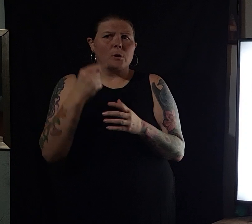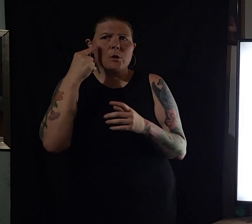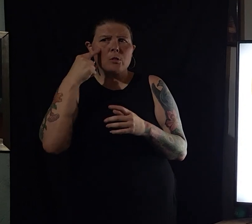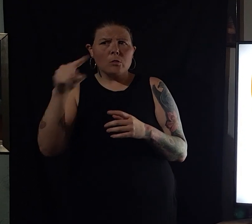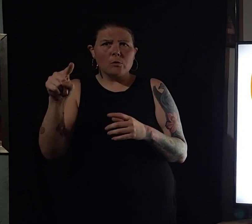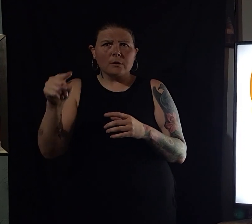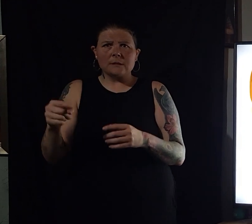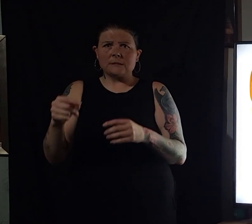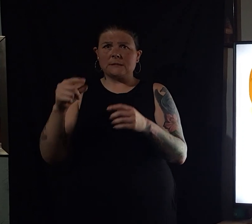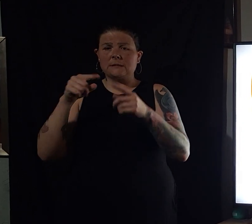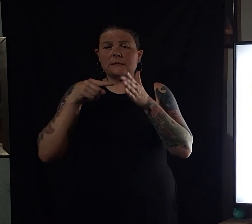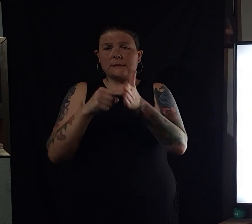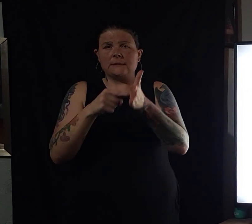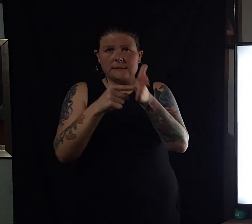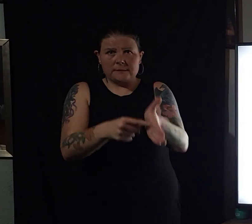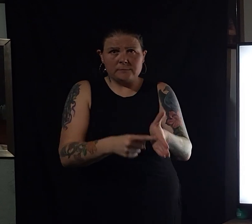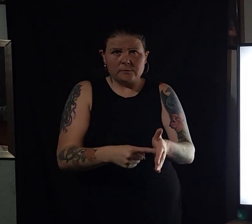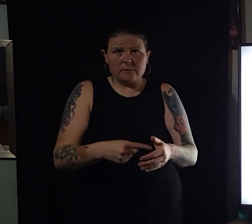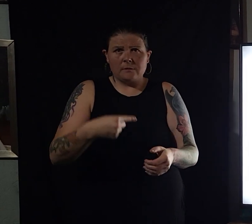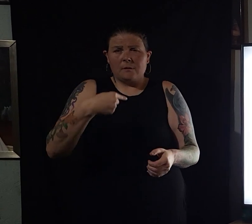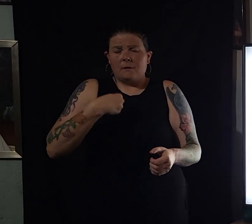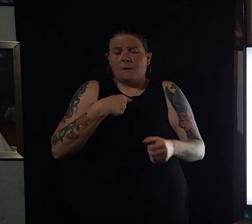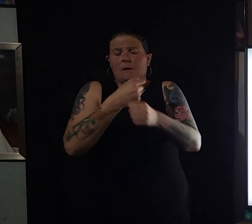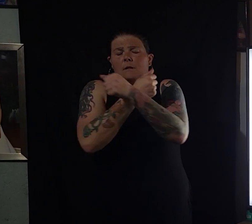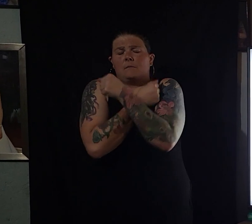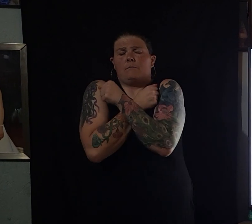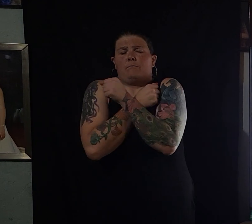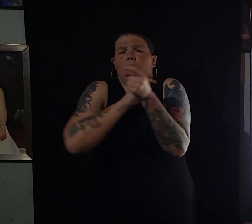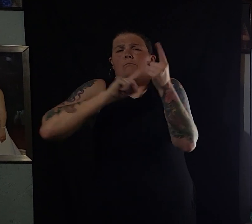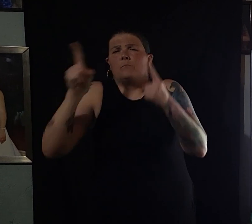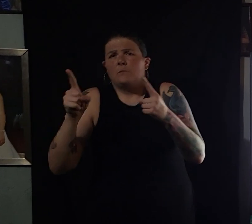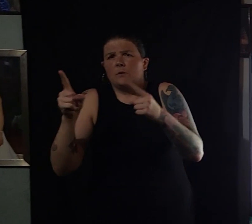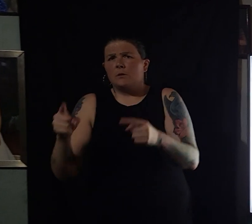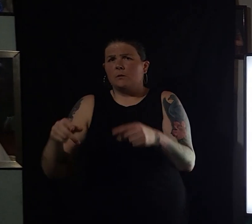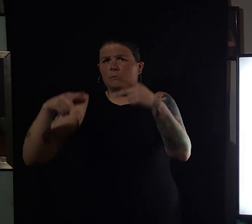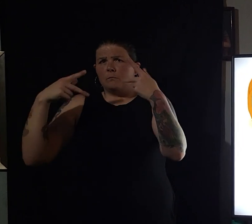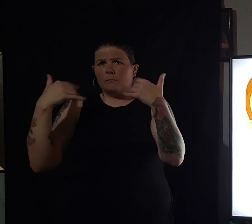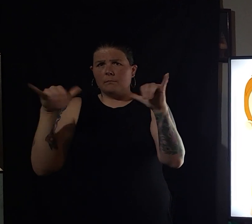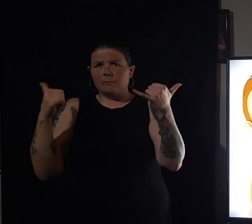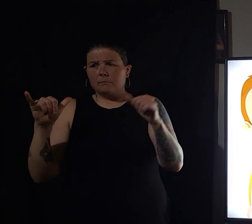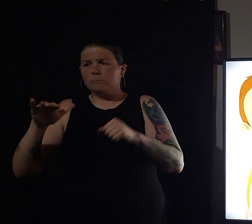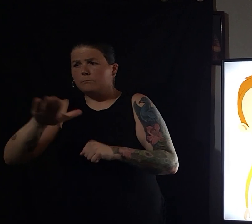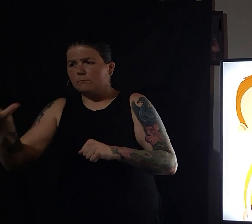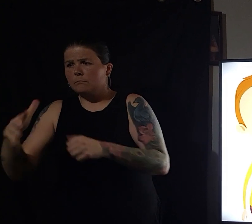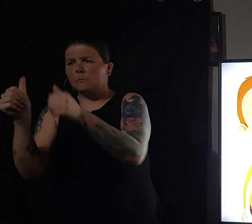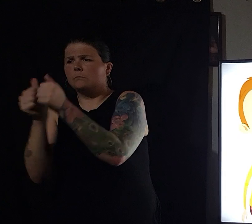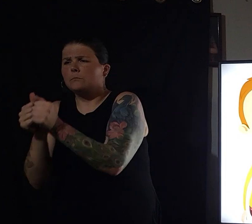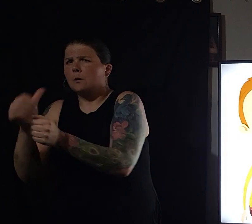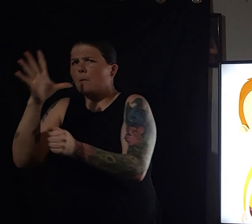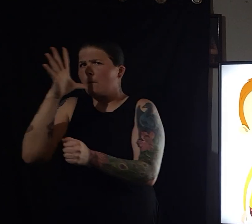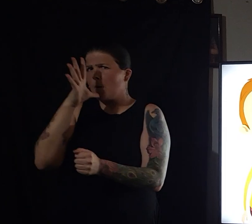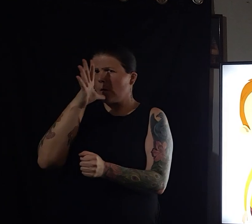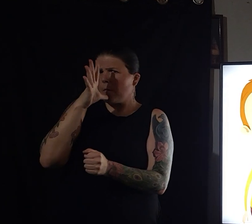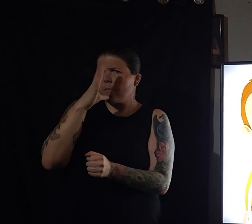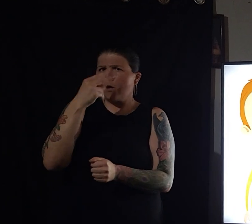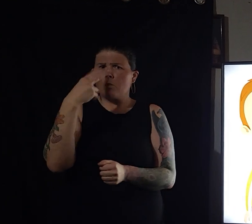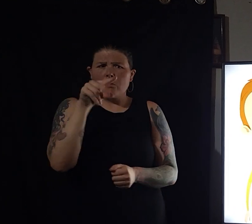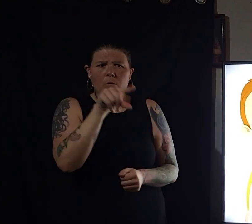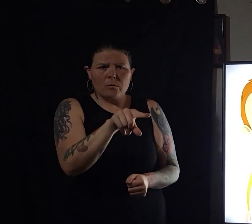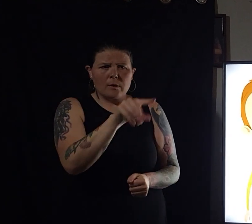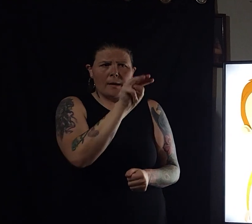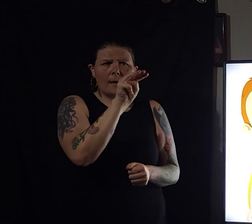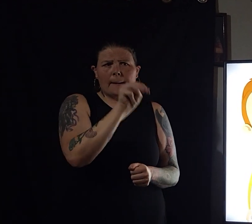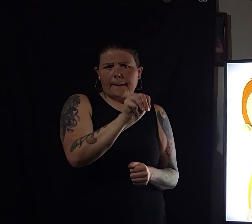Look at these examples. I love going to the park with mom. The word mom is